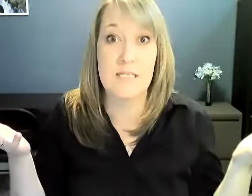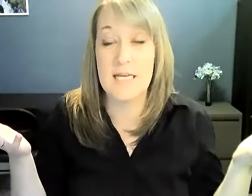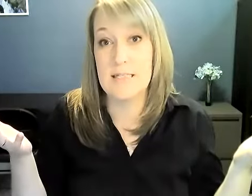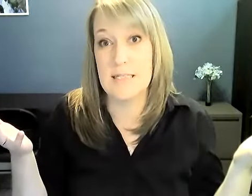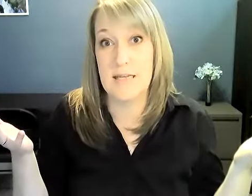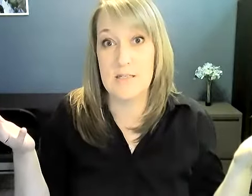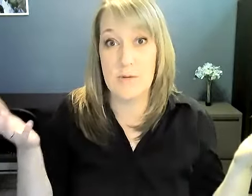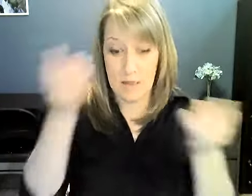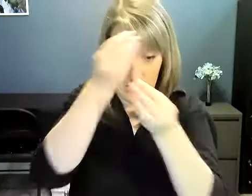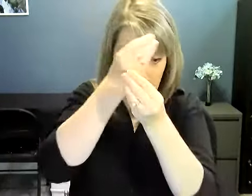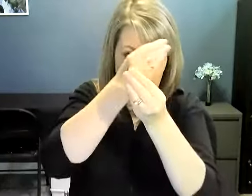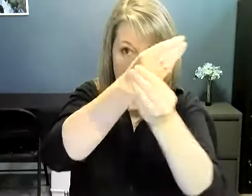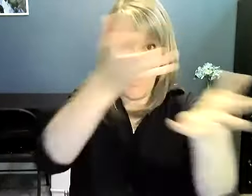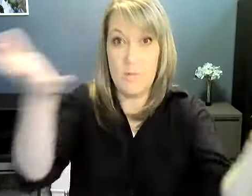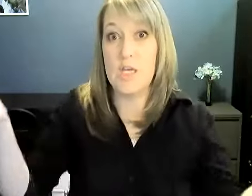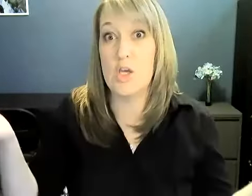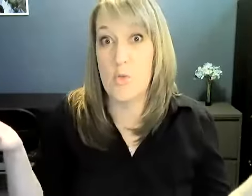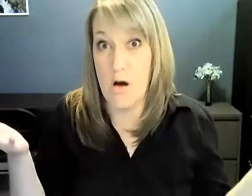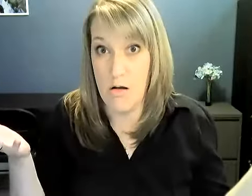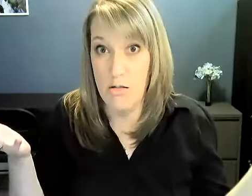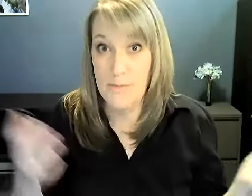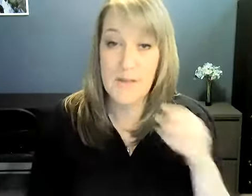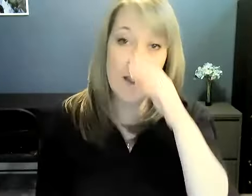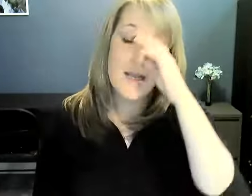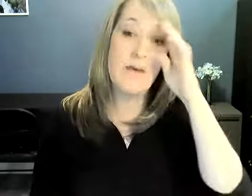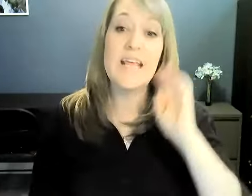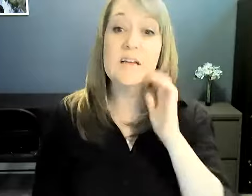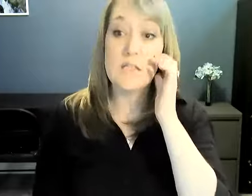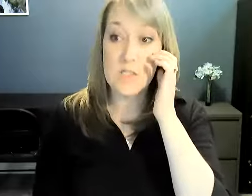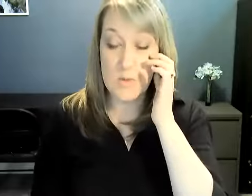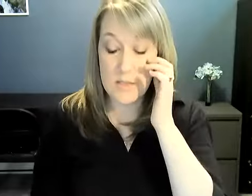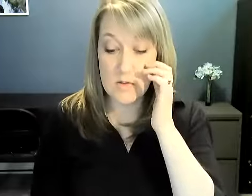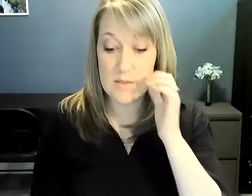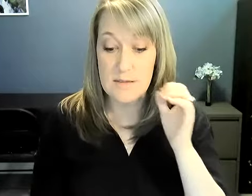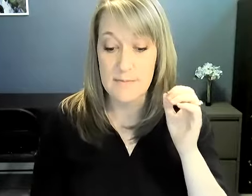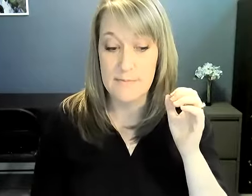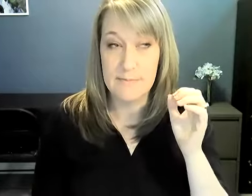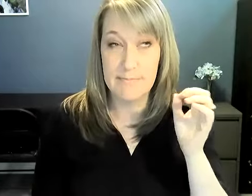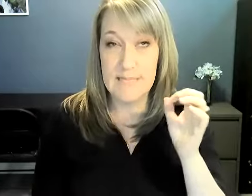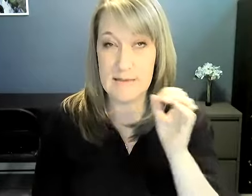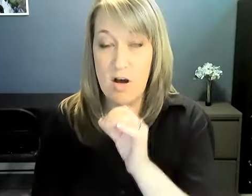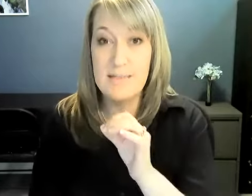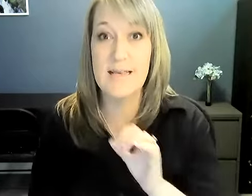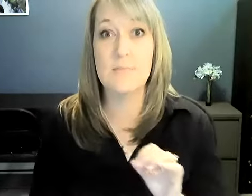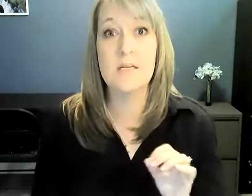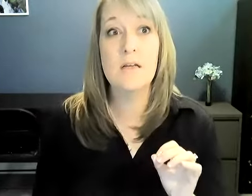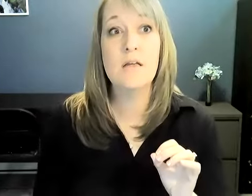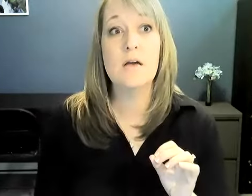test is next week. I'm informing you all. Now in English, we use this concept